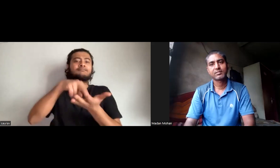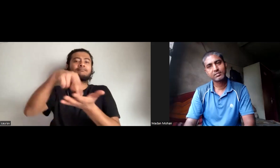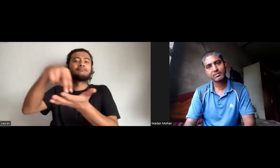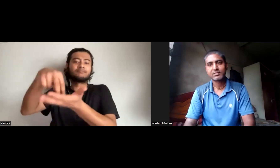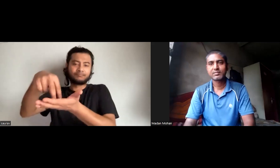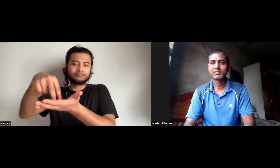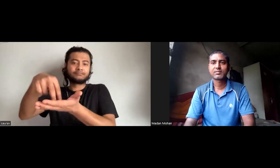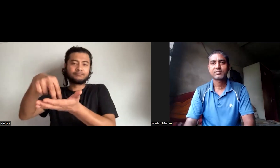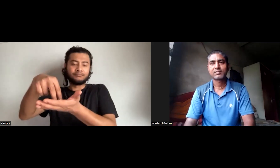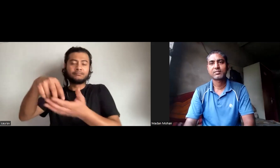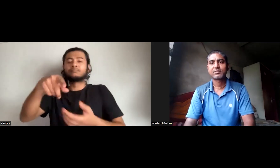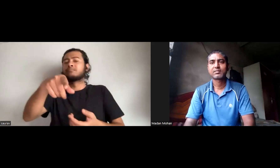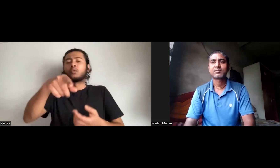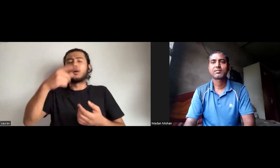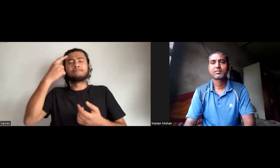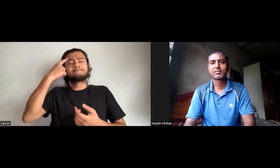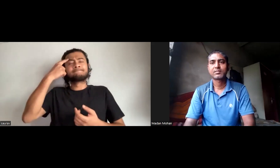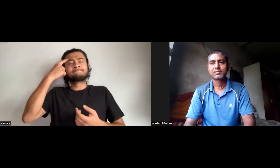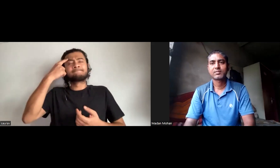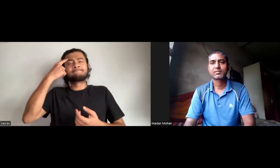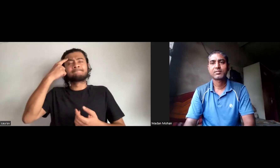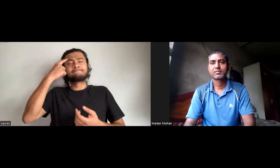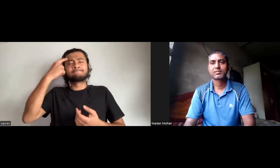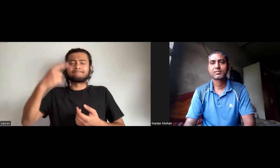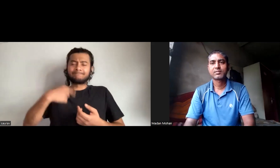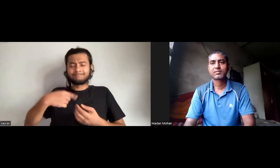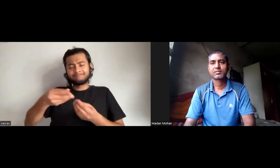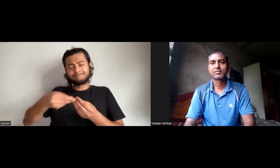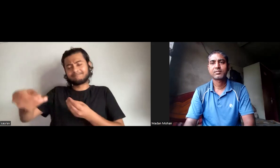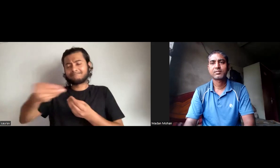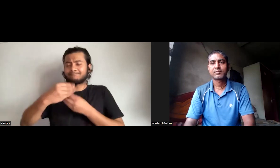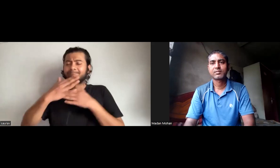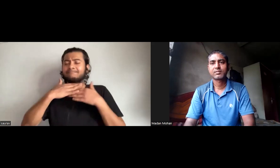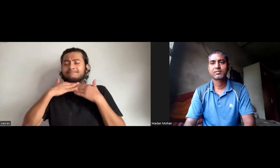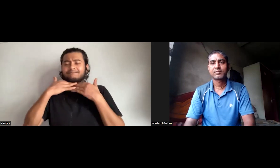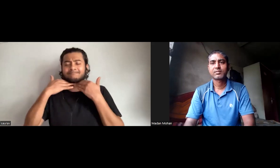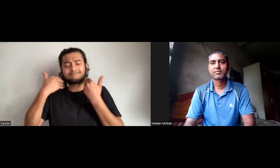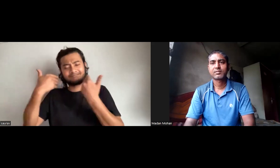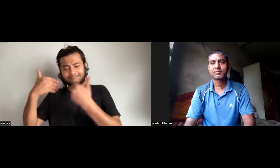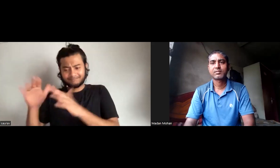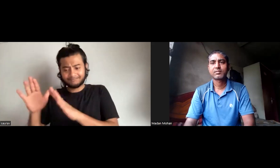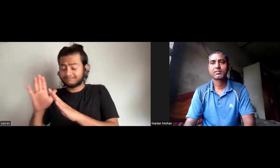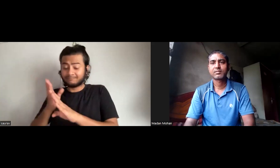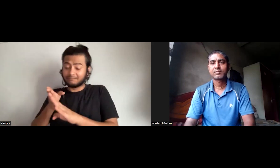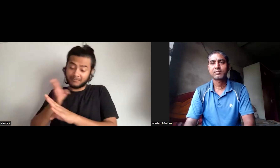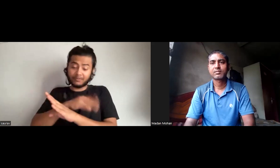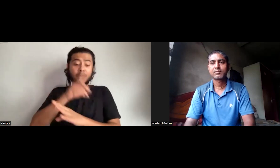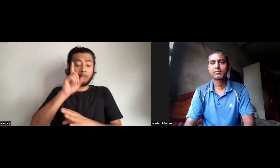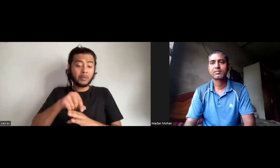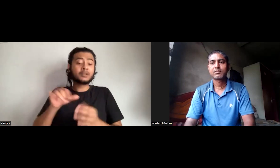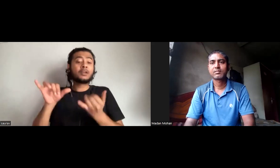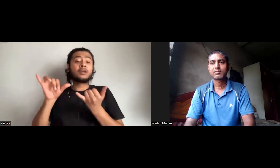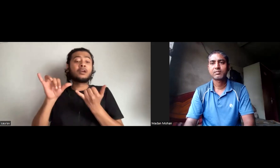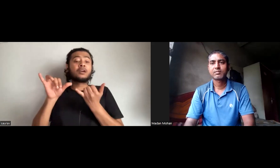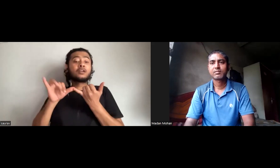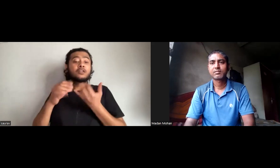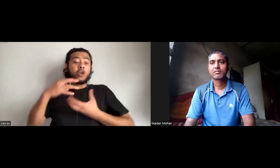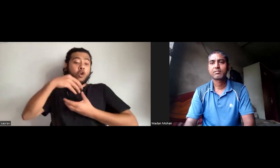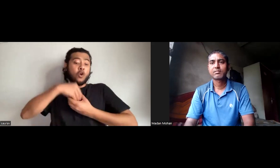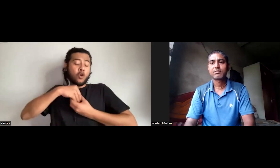10, 20, 100 people Krishna conscious. So you can help Chaitanya Mahaprabhu. Chaitanya Mahaprabhu was from West Bengal.